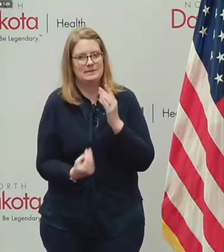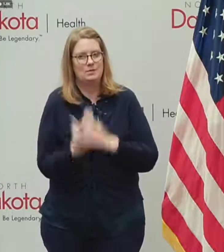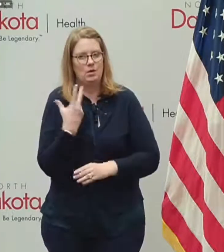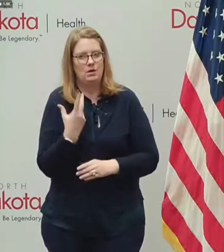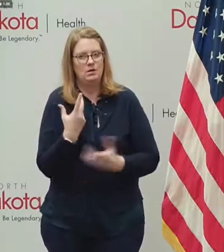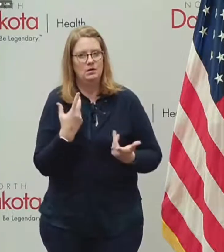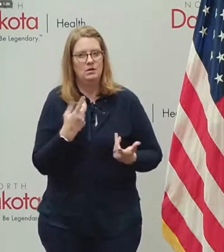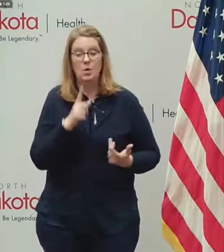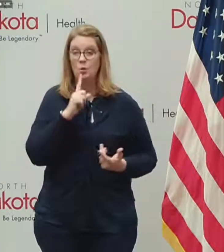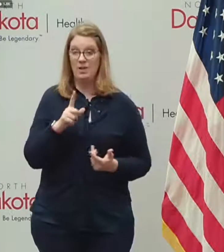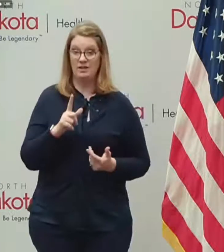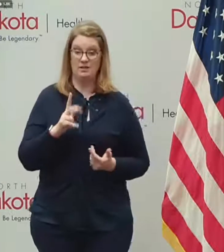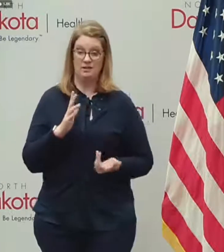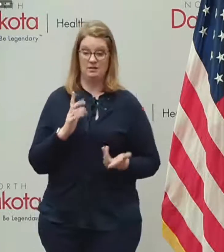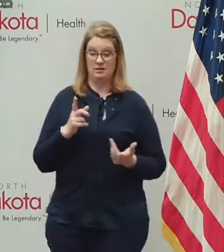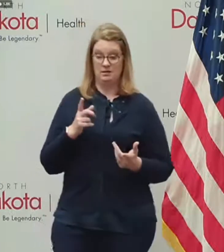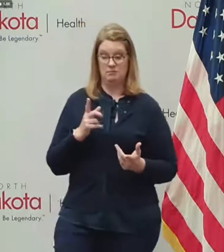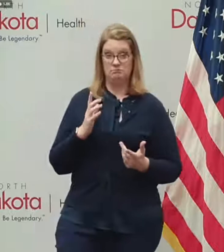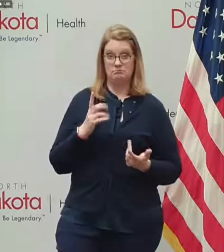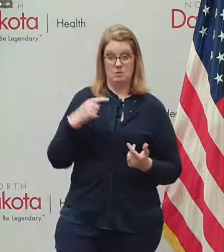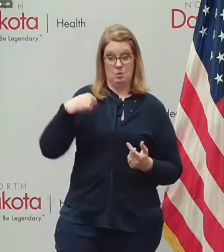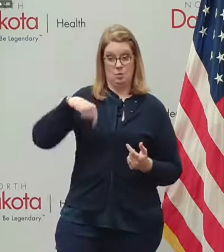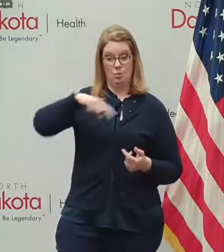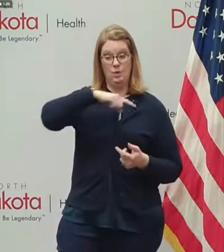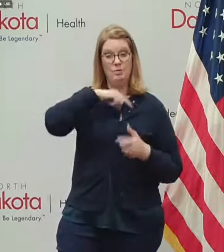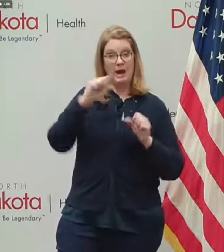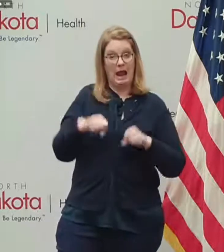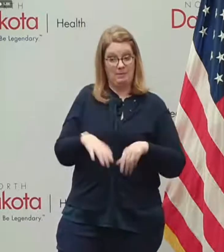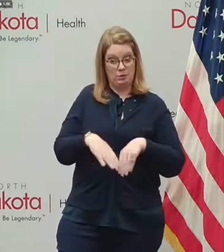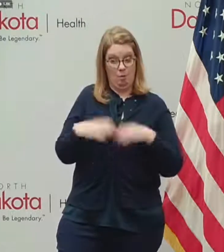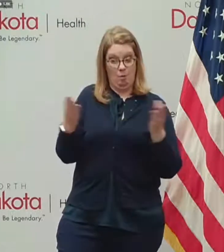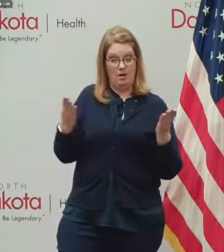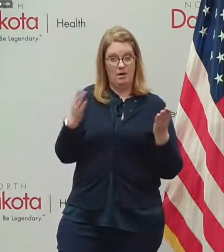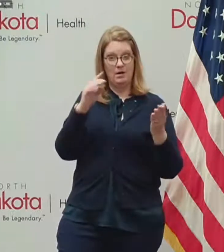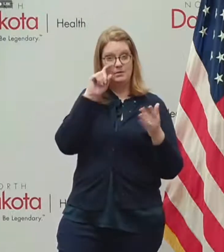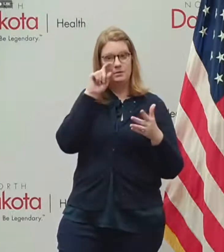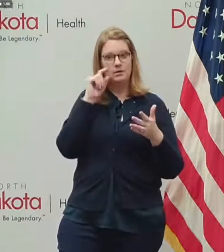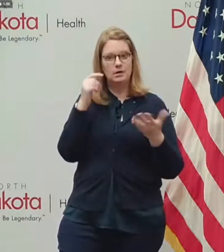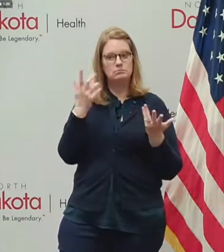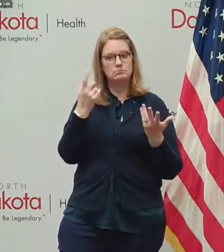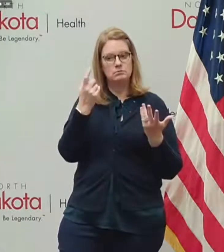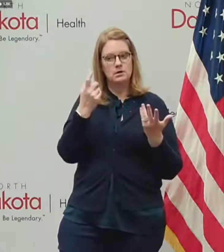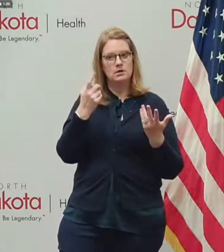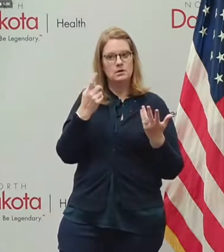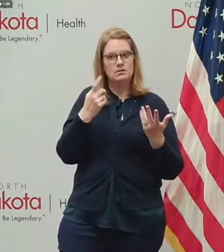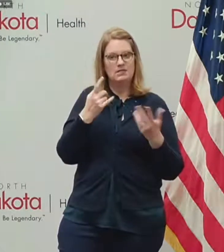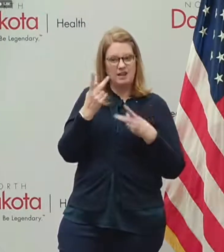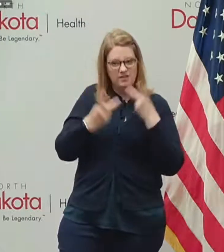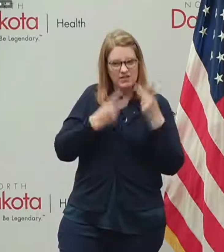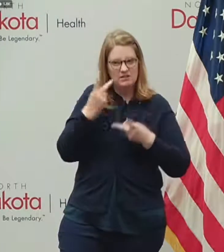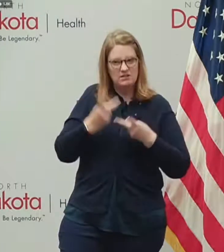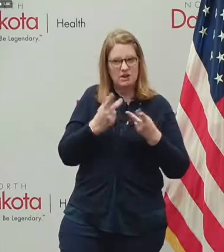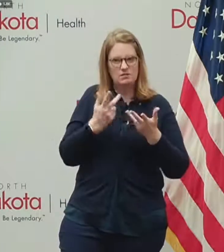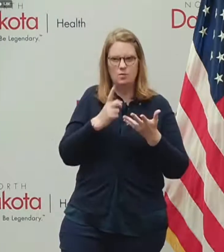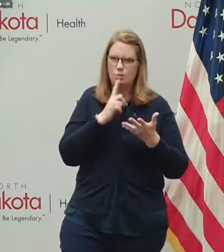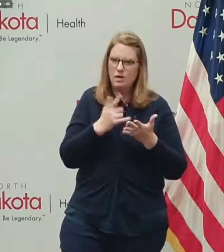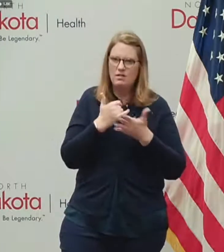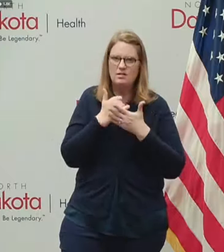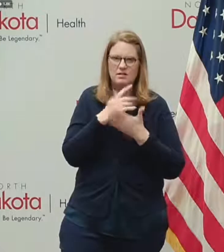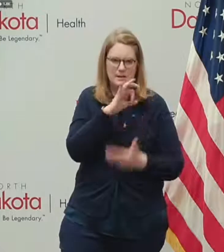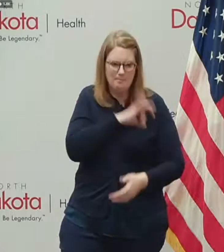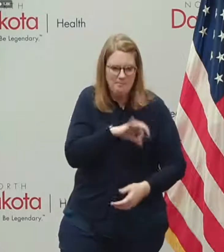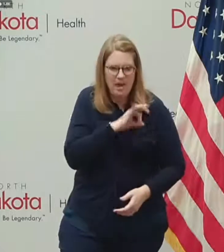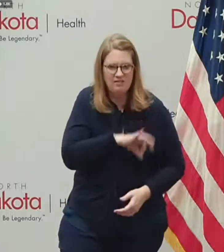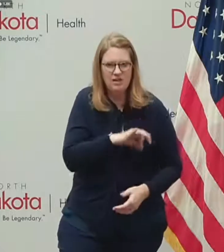basis for us to be able to open up visitation in long-term care, which we know helps the social connection,